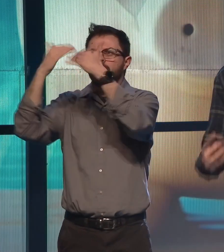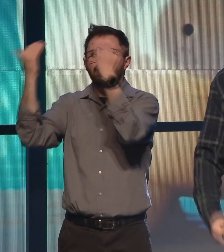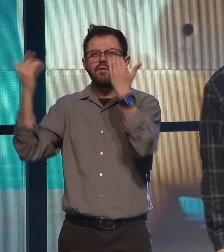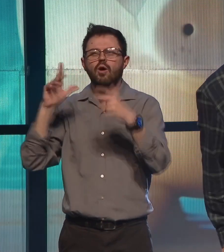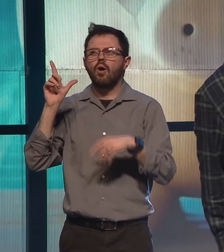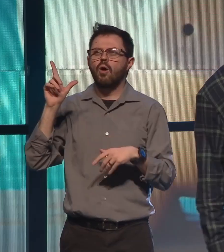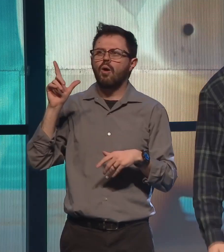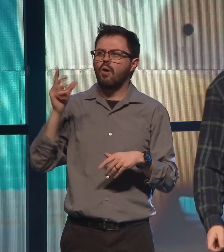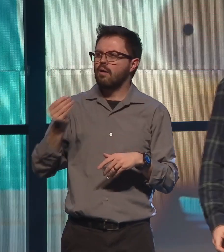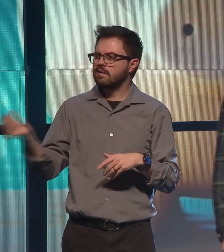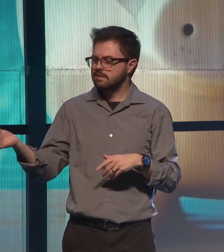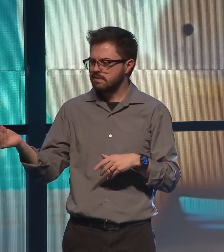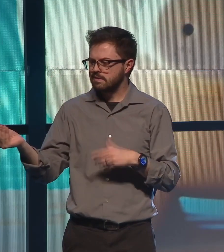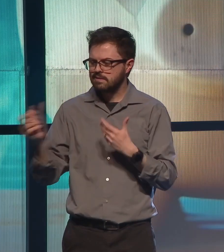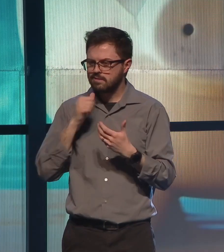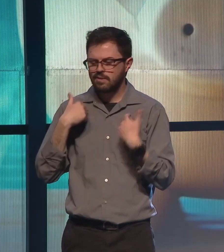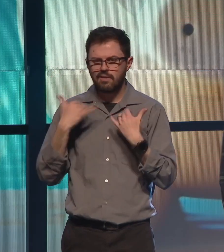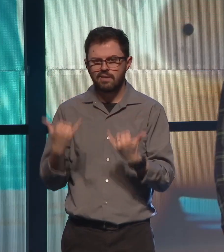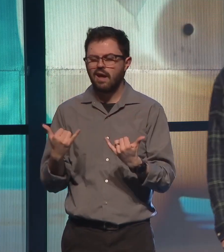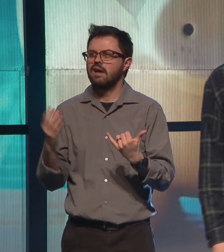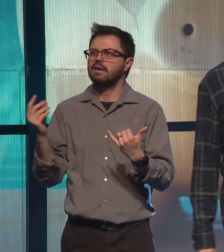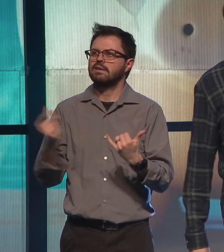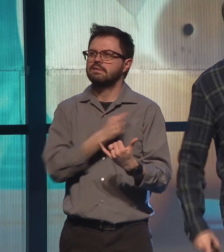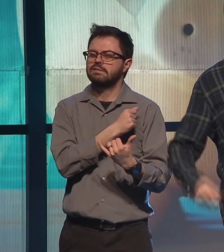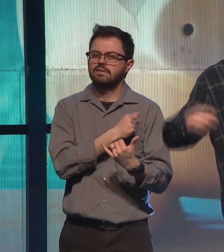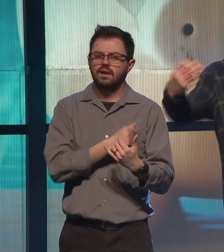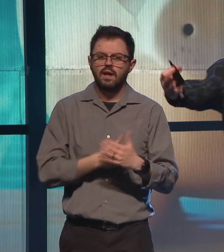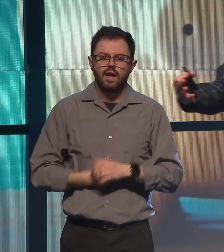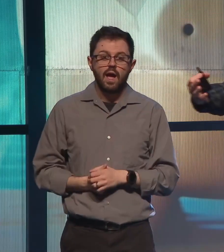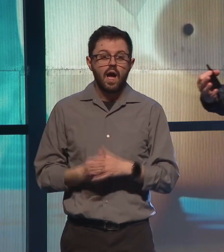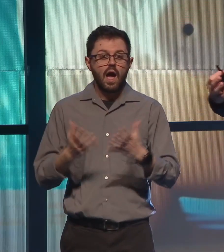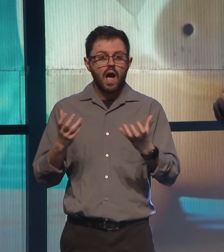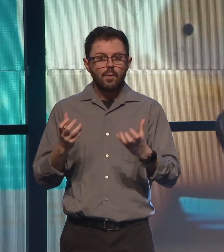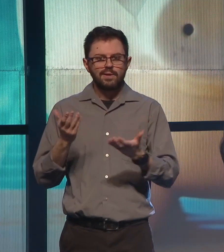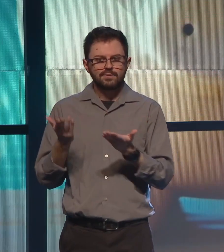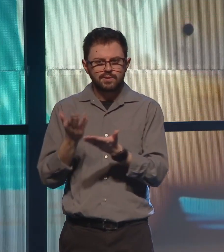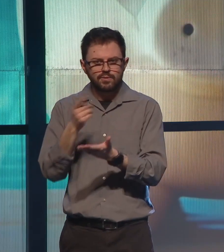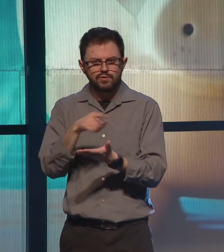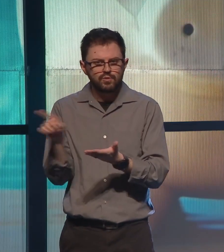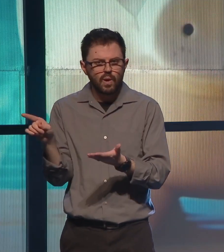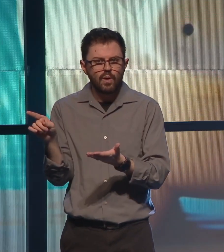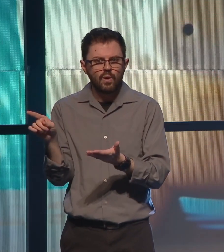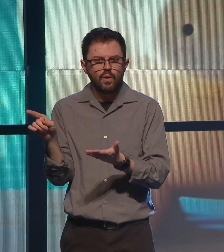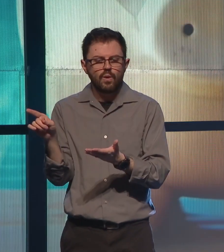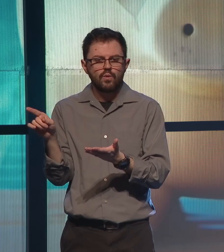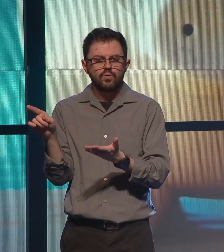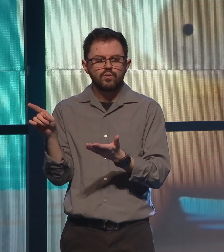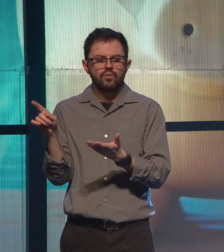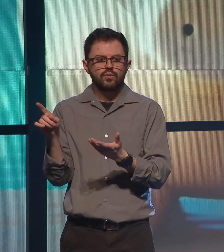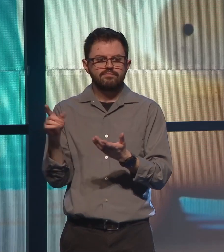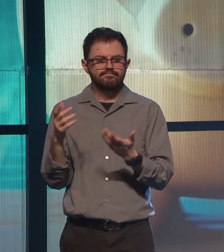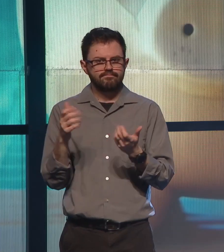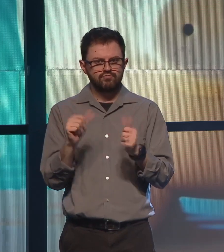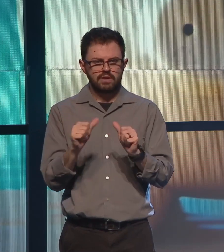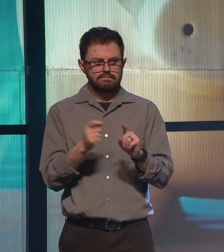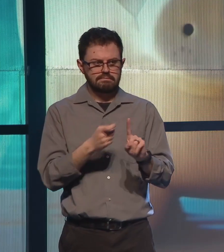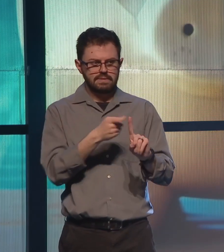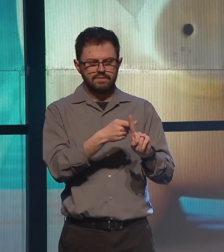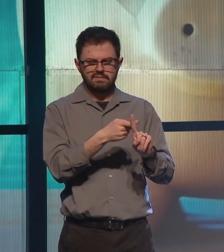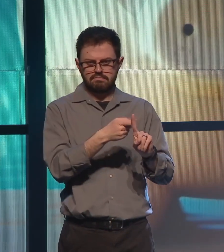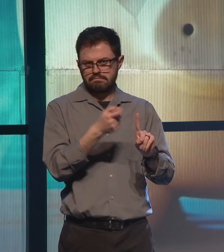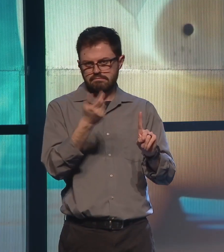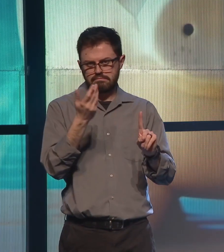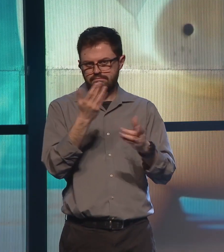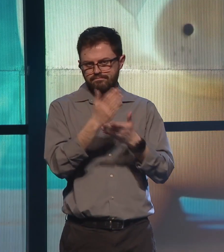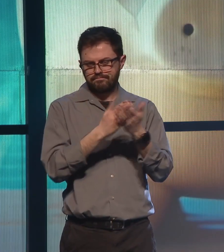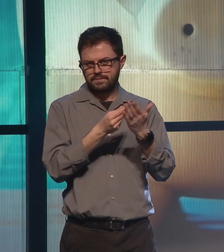to know. I want to encourage you to give this a try. Oh